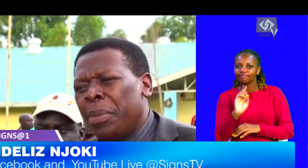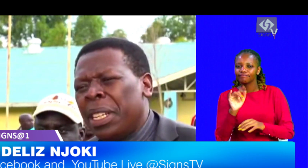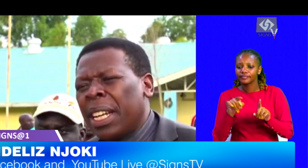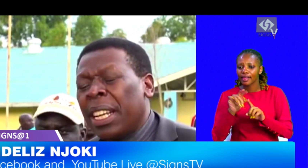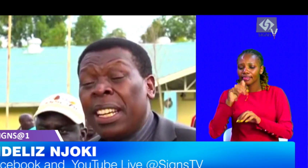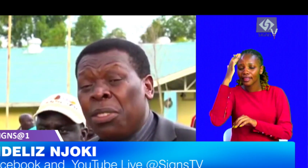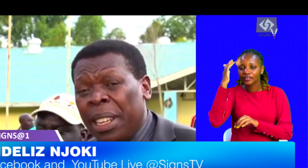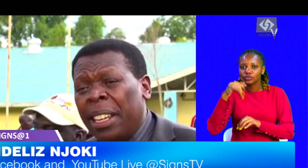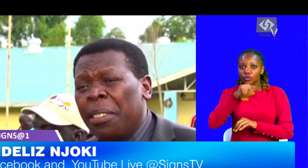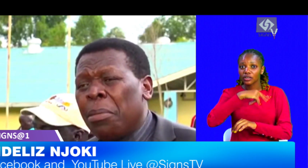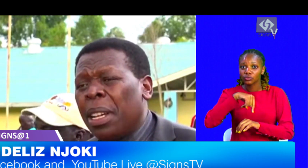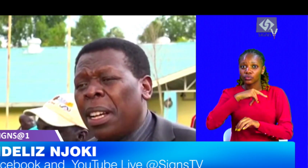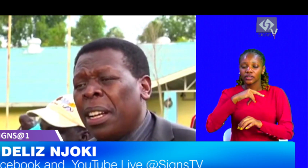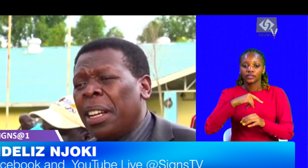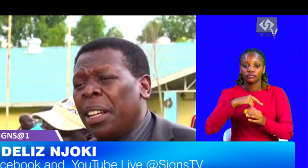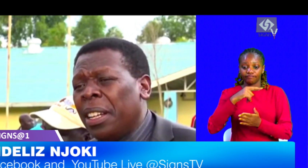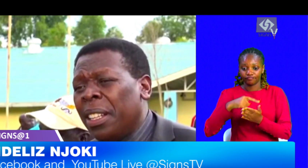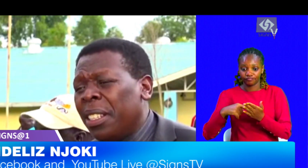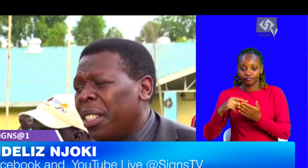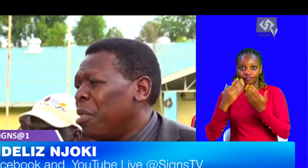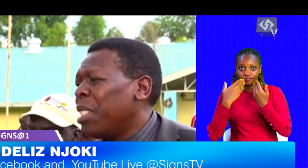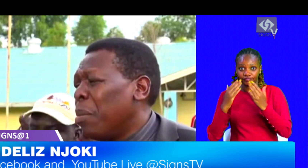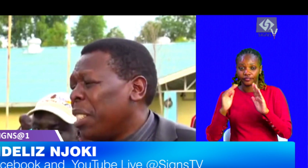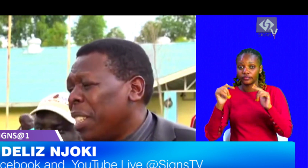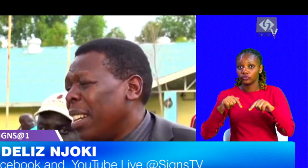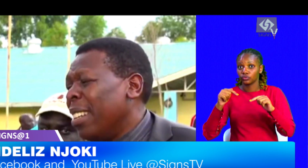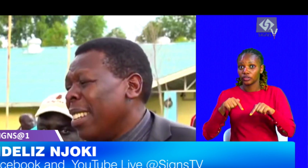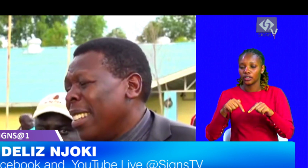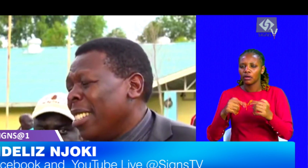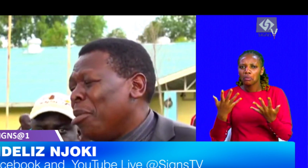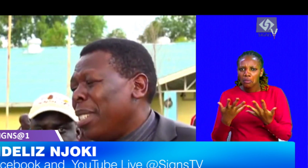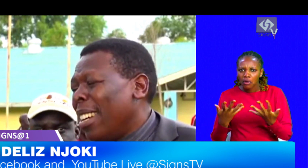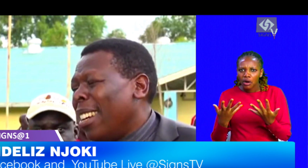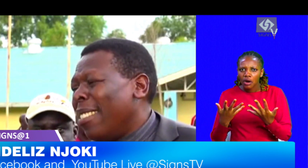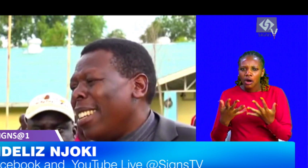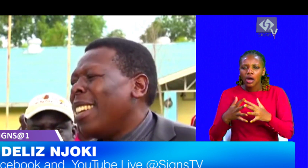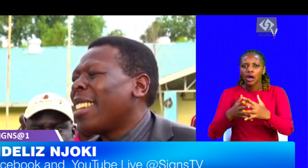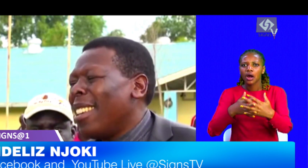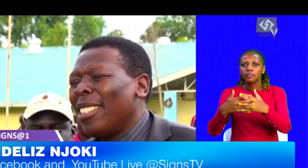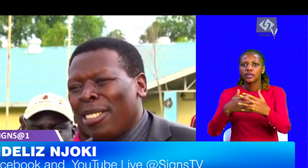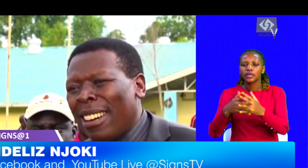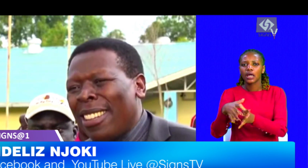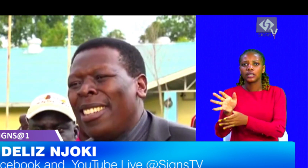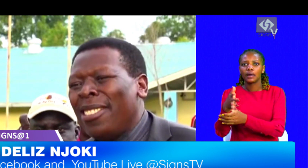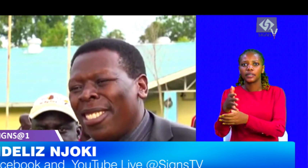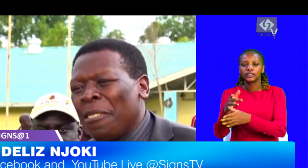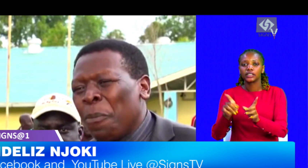been clear today that the U.S. ambassador should really let Kenyans sort out their issues.